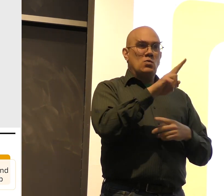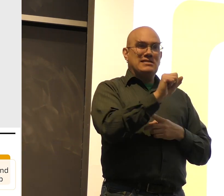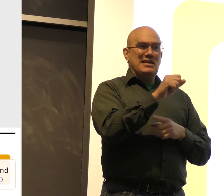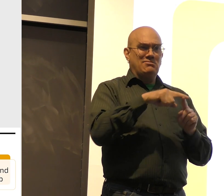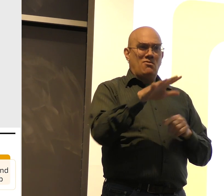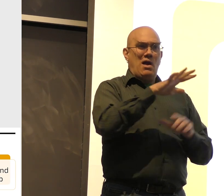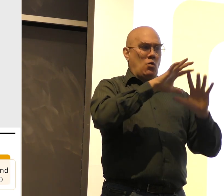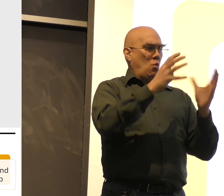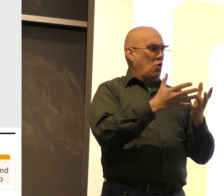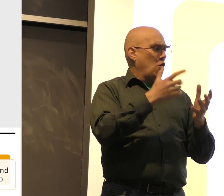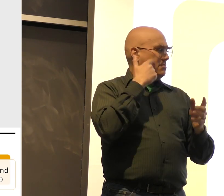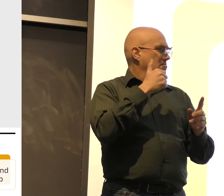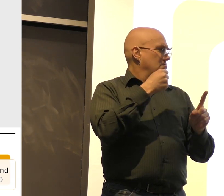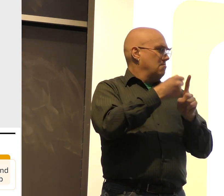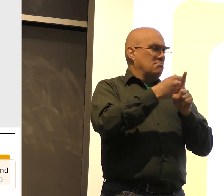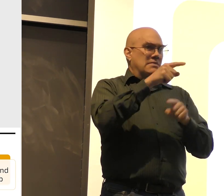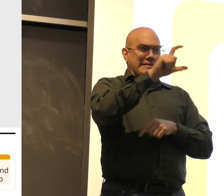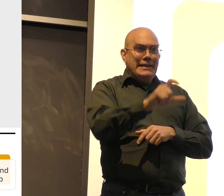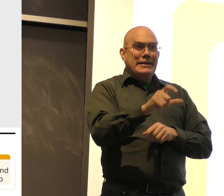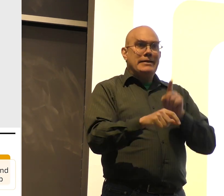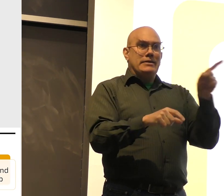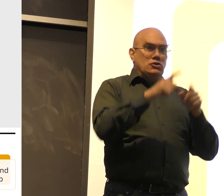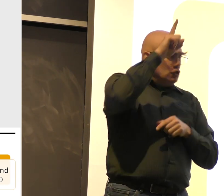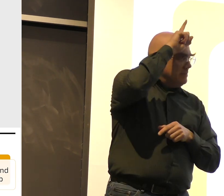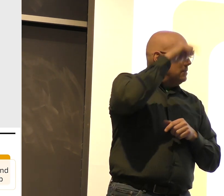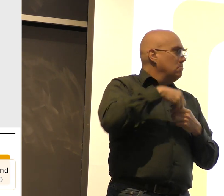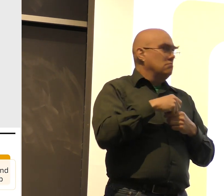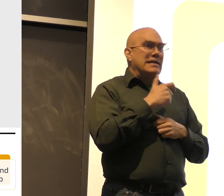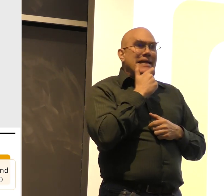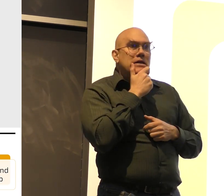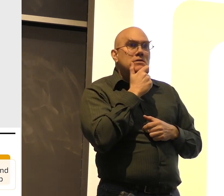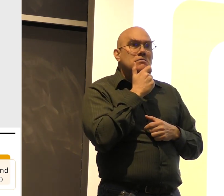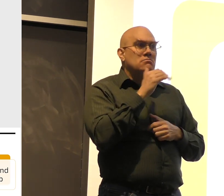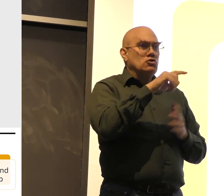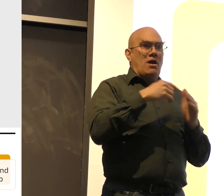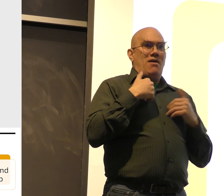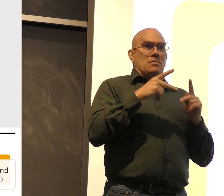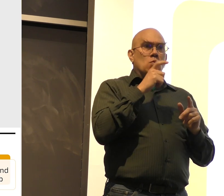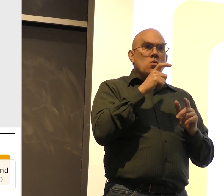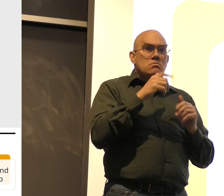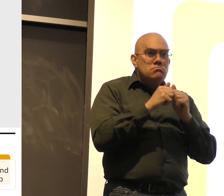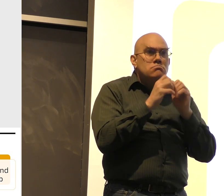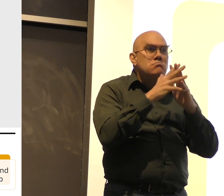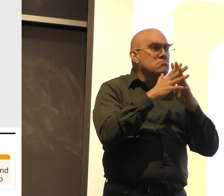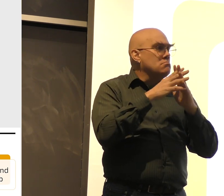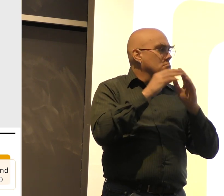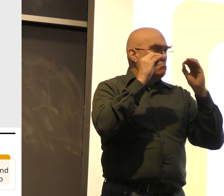And not just here in the United States, but all over the world. Italy, Germany, England started to have people